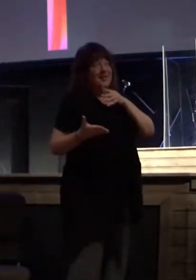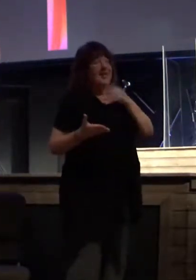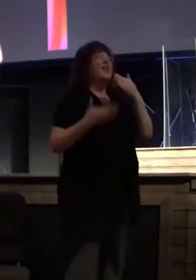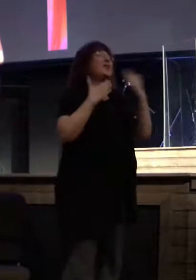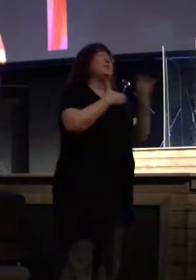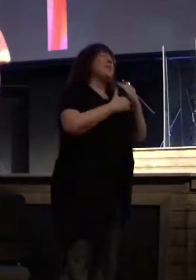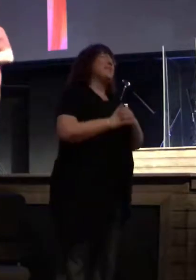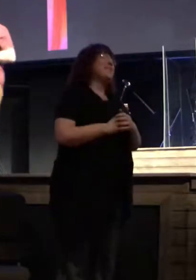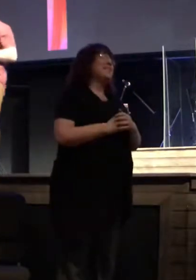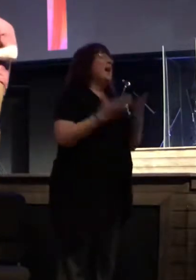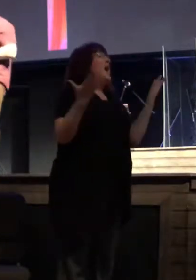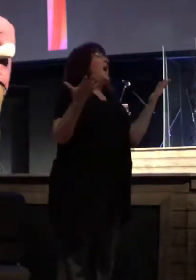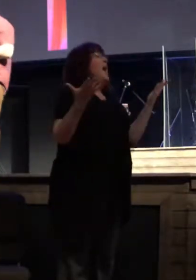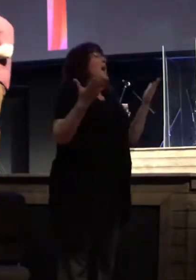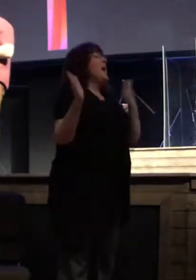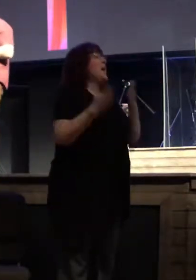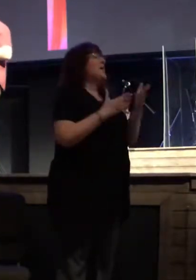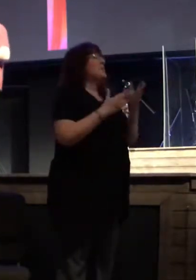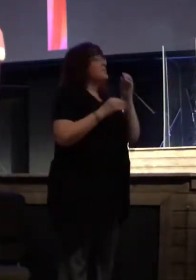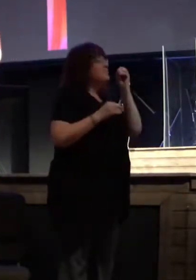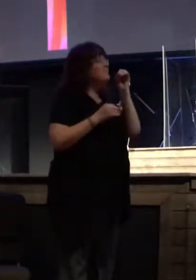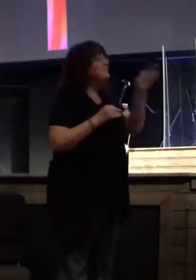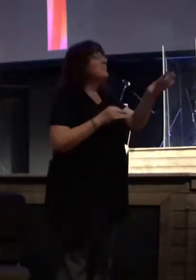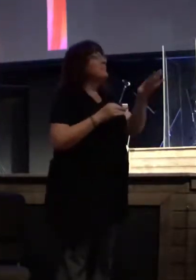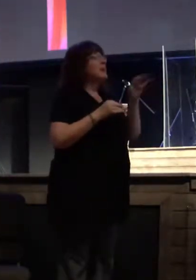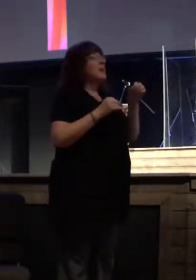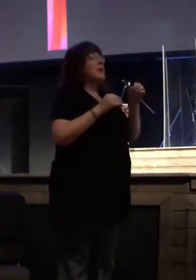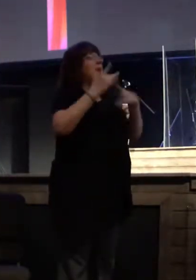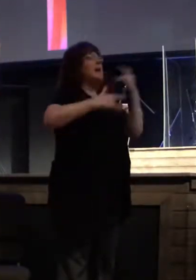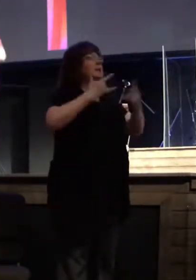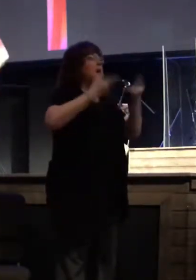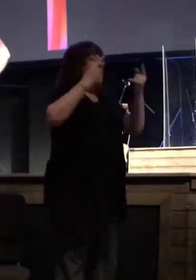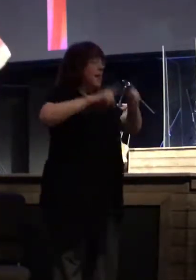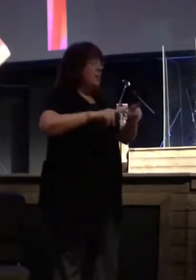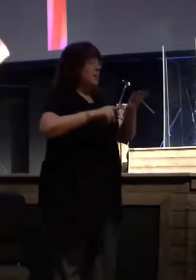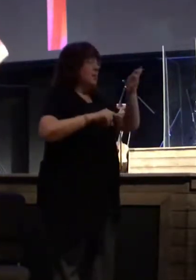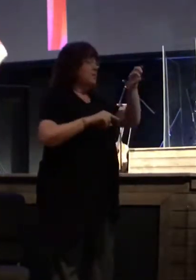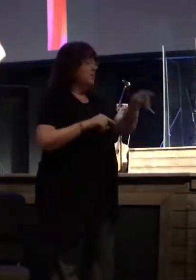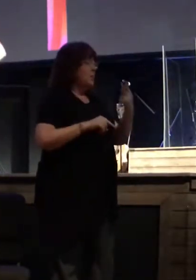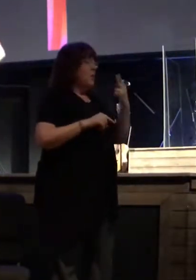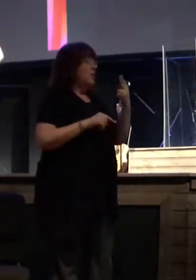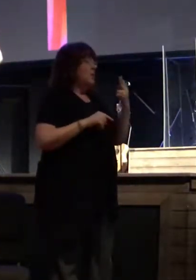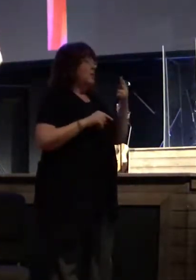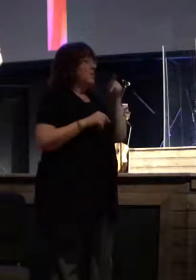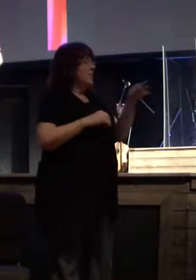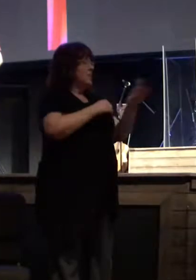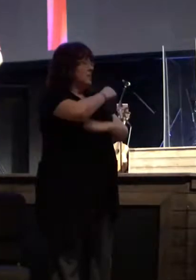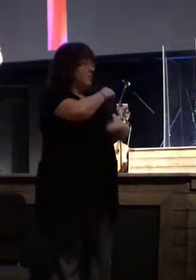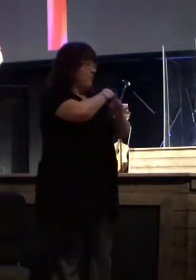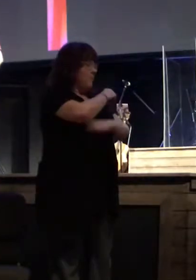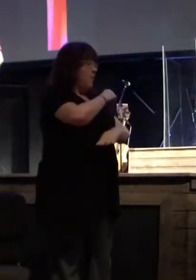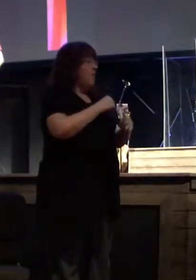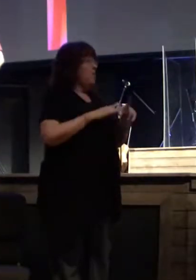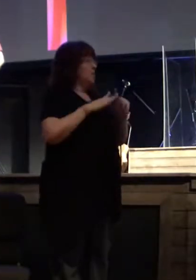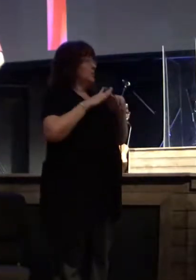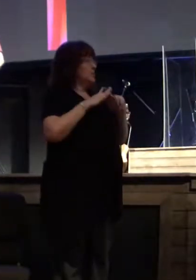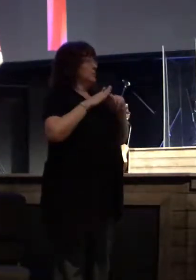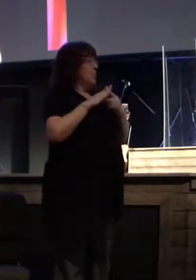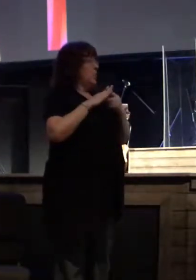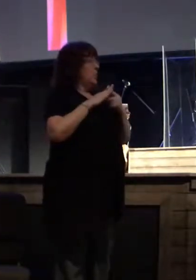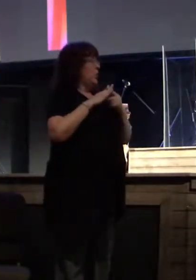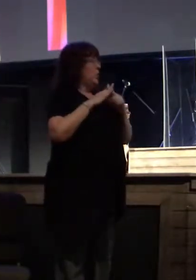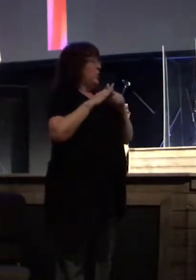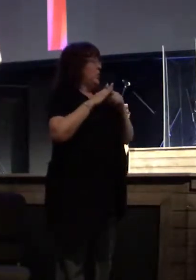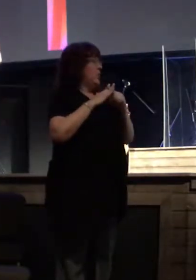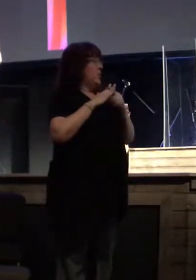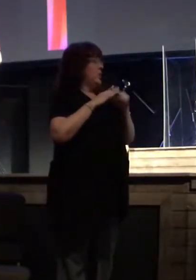Good morning, everybody. Hey, I want to just plant a seed. We've got some exciting things happening at Pure Heart. And this fall, we are going to be